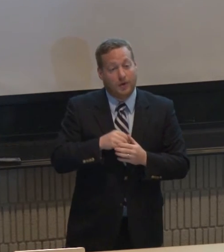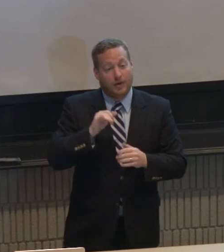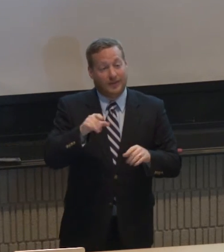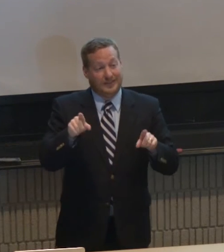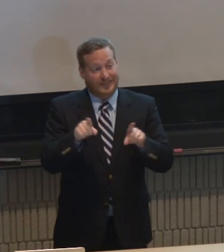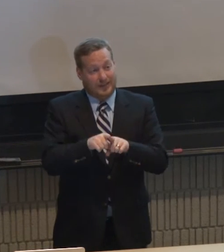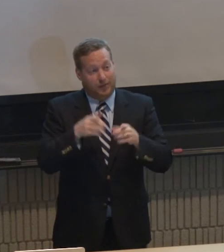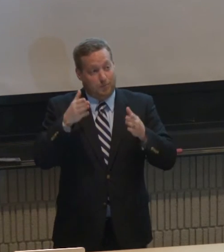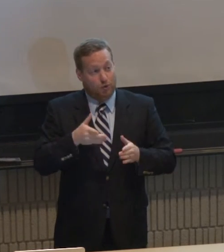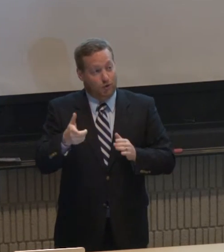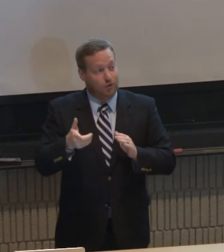got a grant.